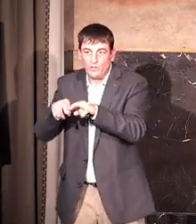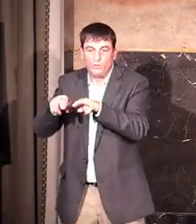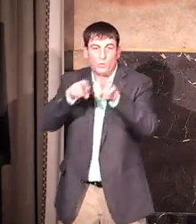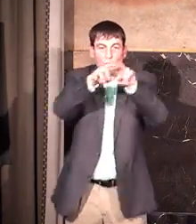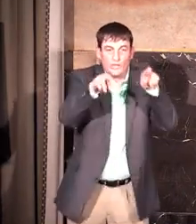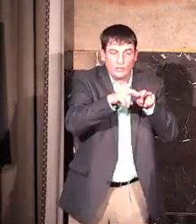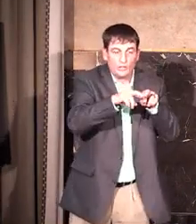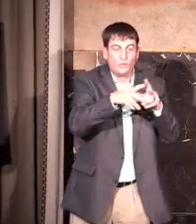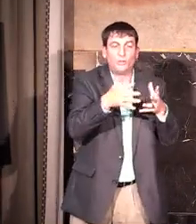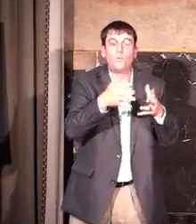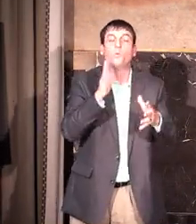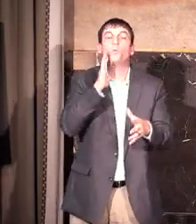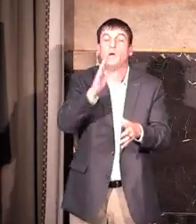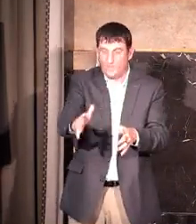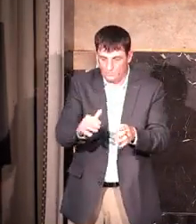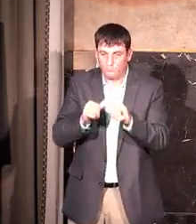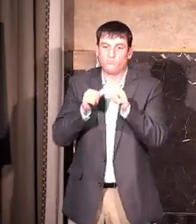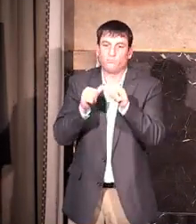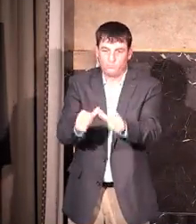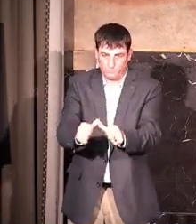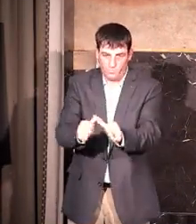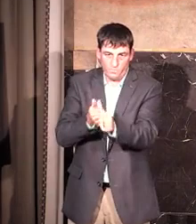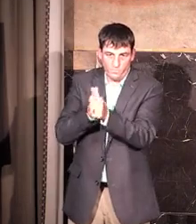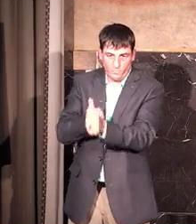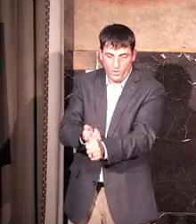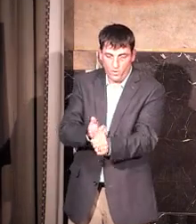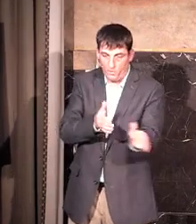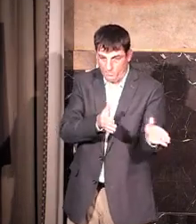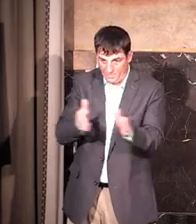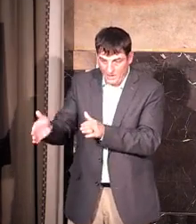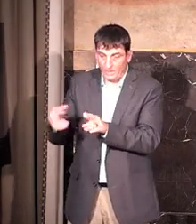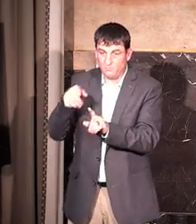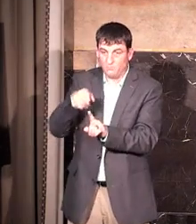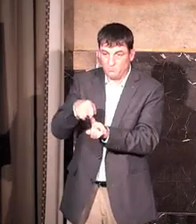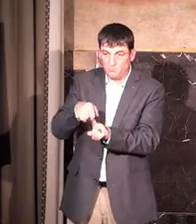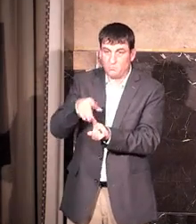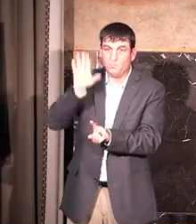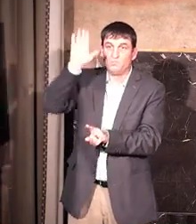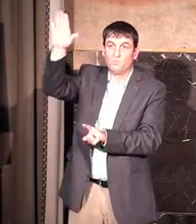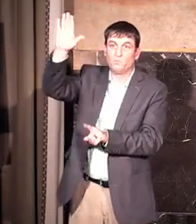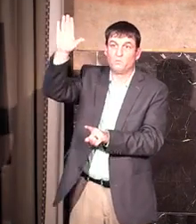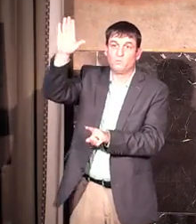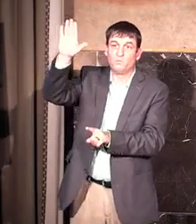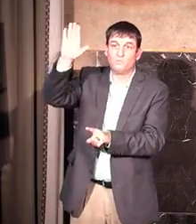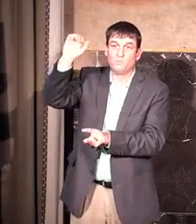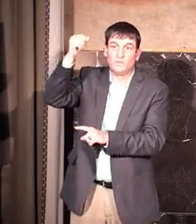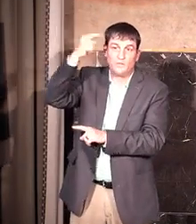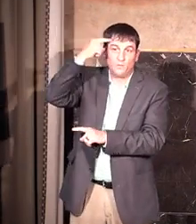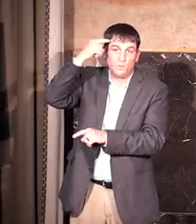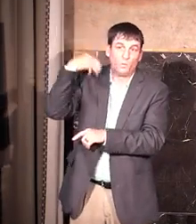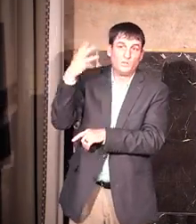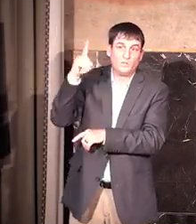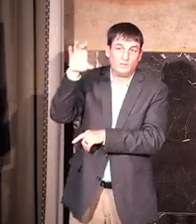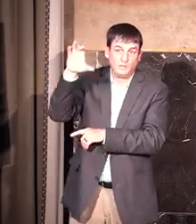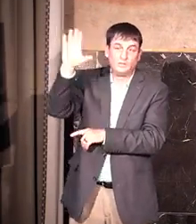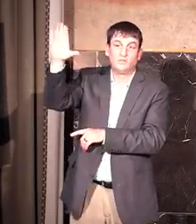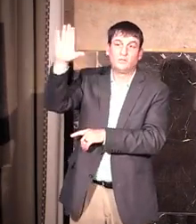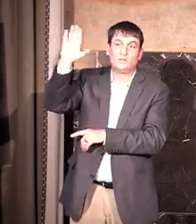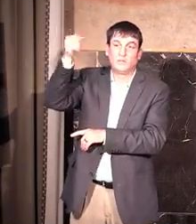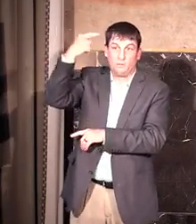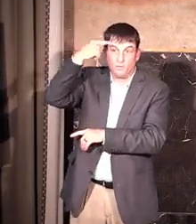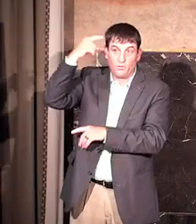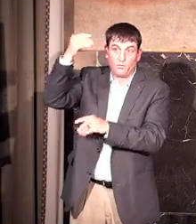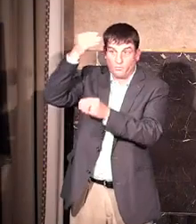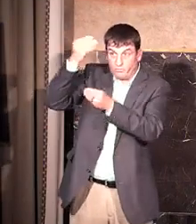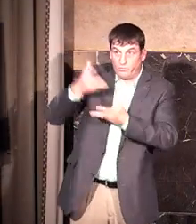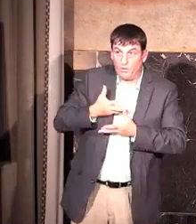the plan, the guidelines that was issued by the White House. They were vetted by the